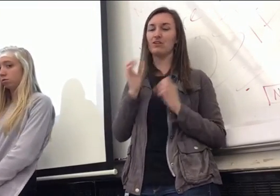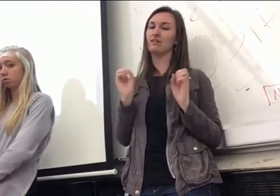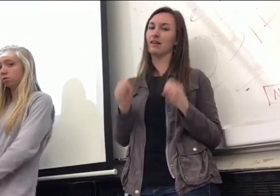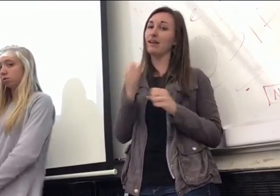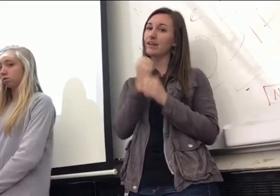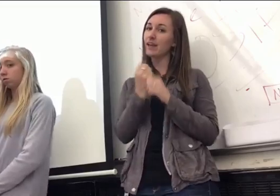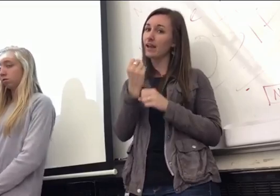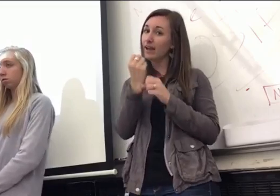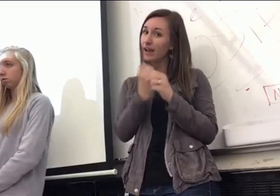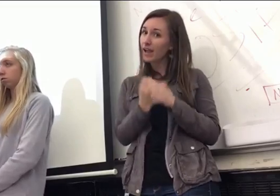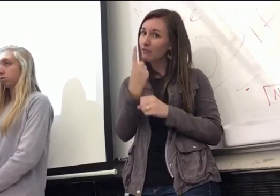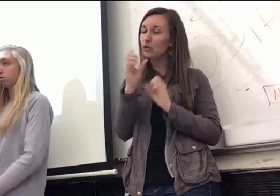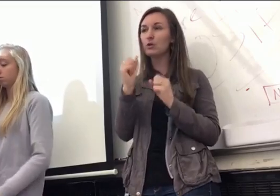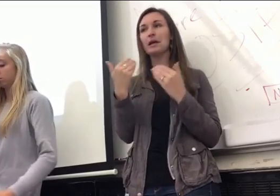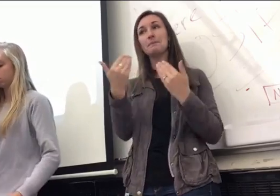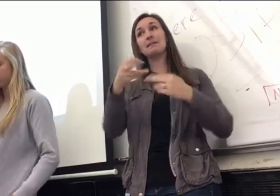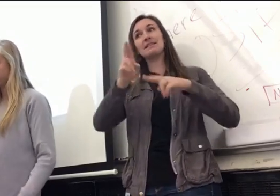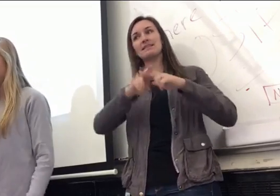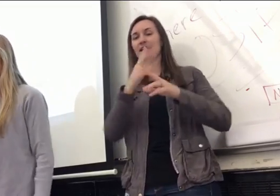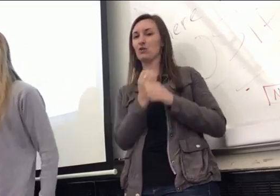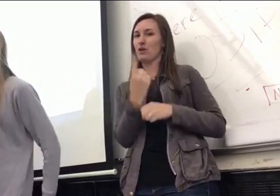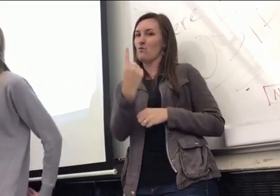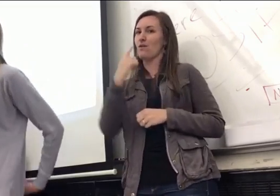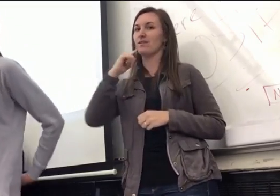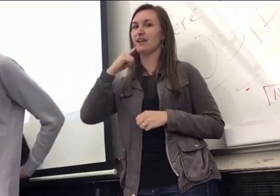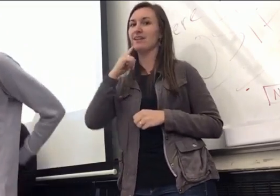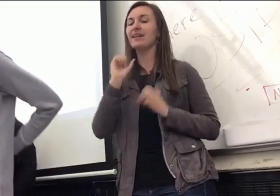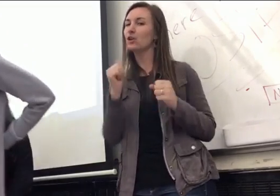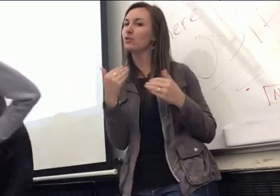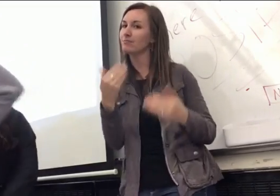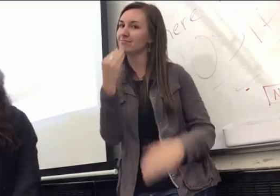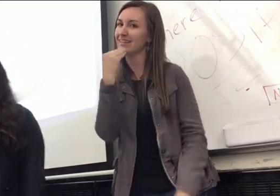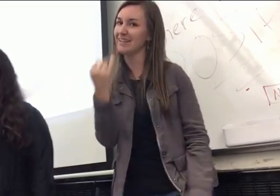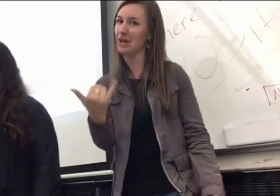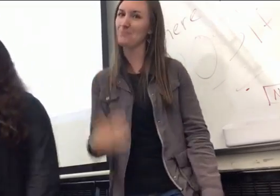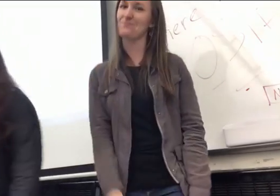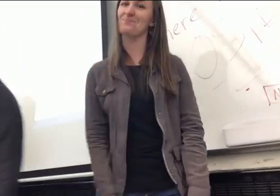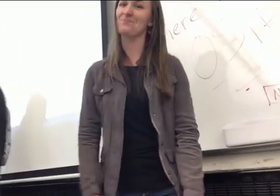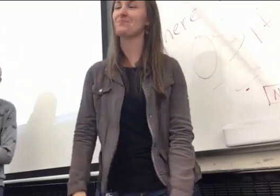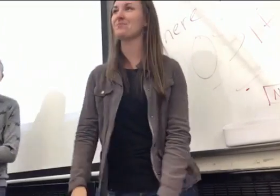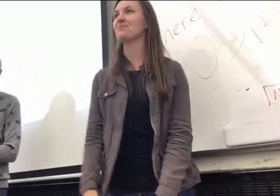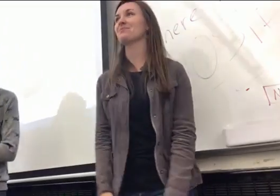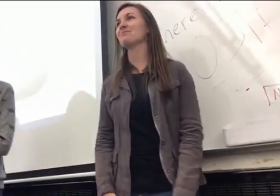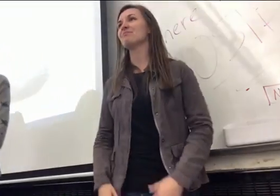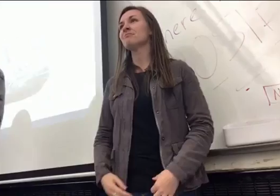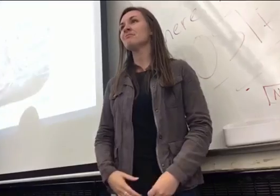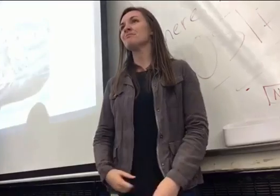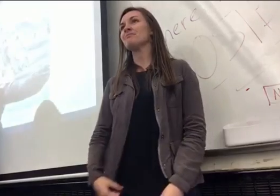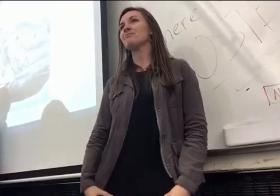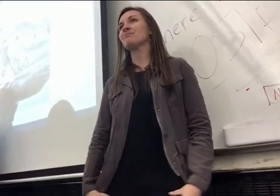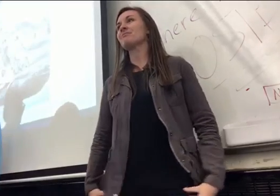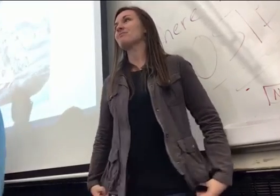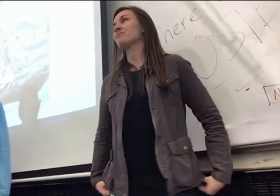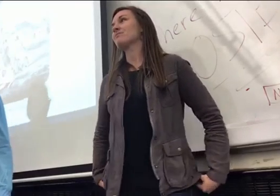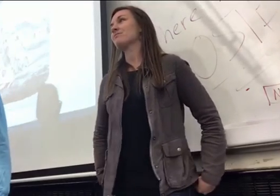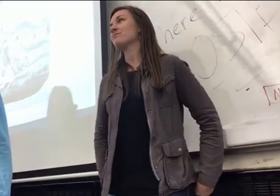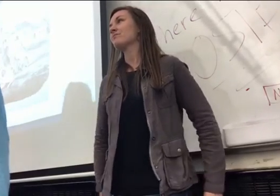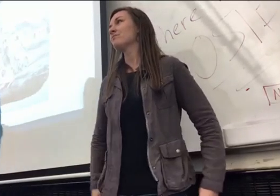gets 1 of them. You can go sit back down. Can we eat it now? Yes, you can now eat it. I already ate one at the beginning of class. Yeah, I know. You're a